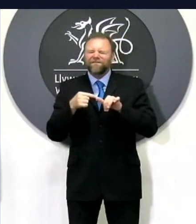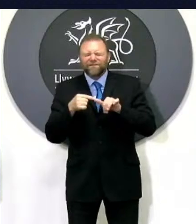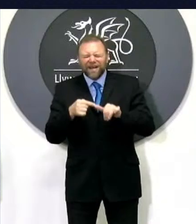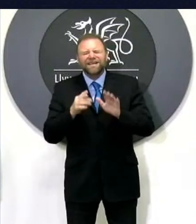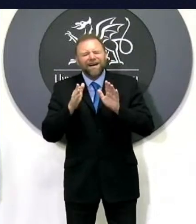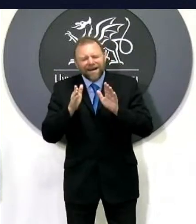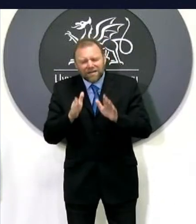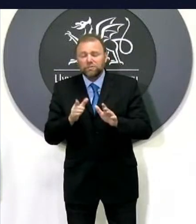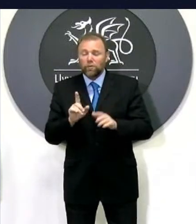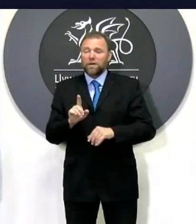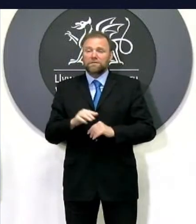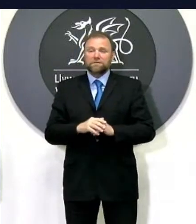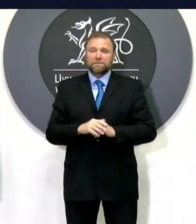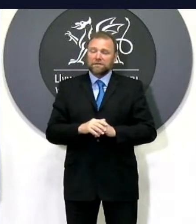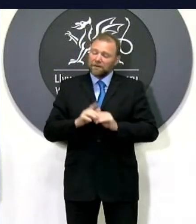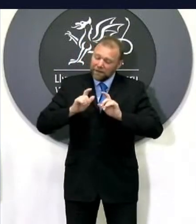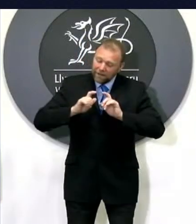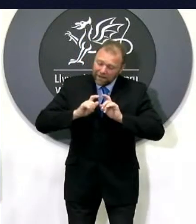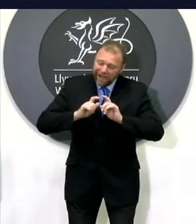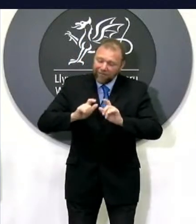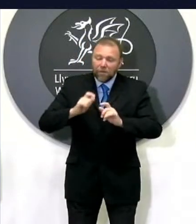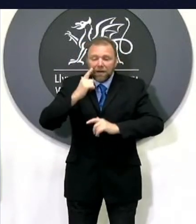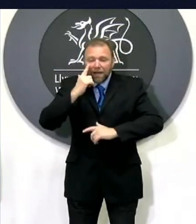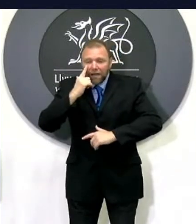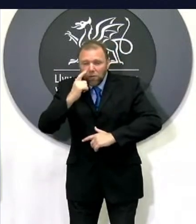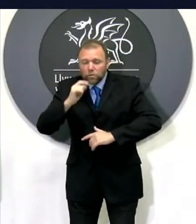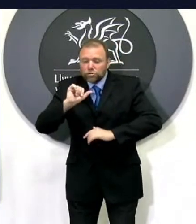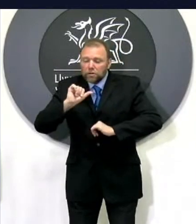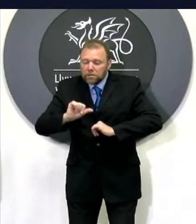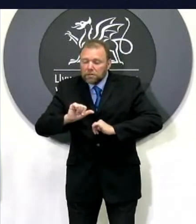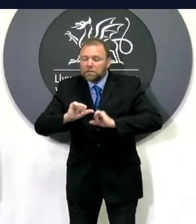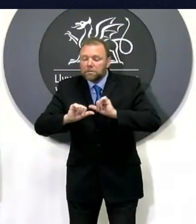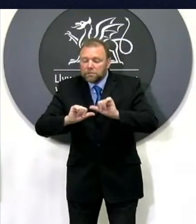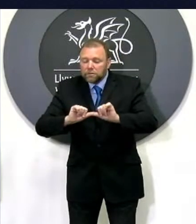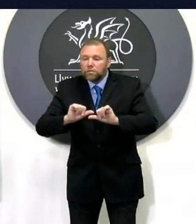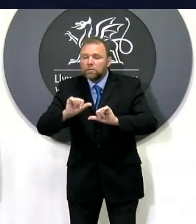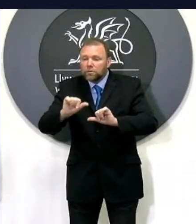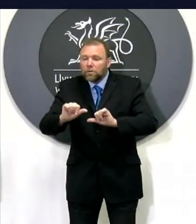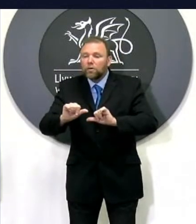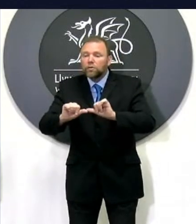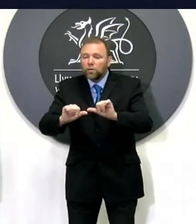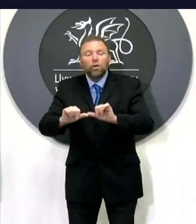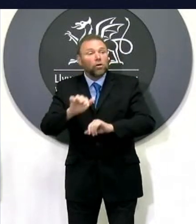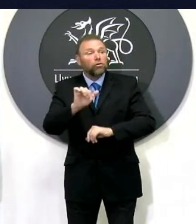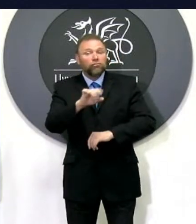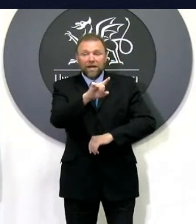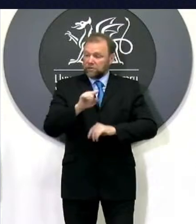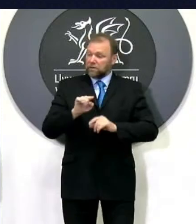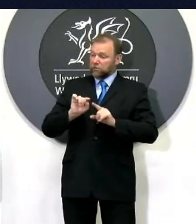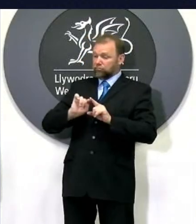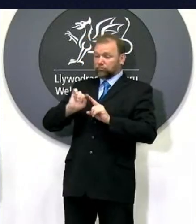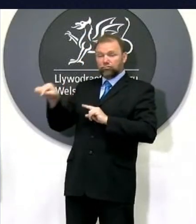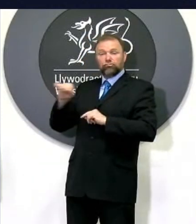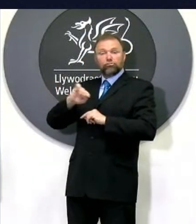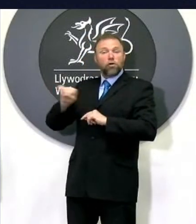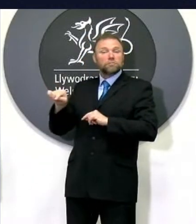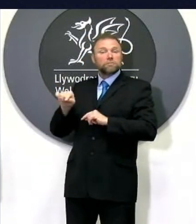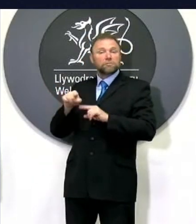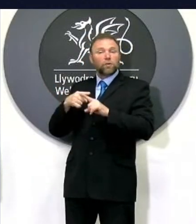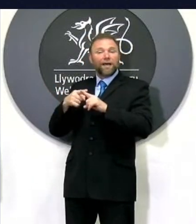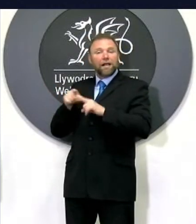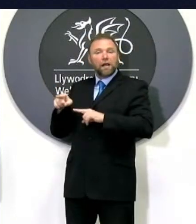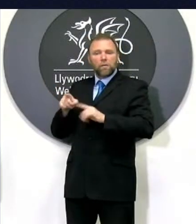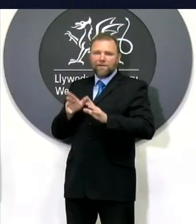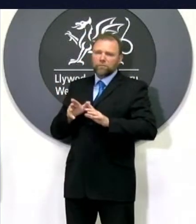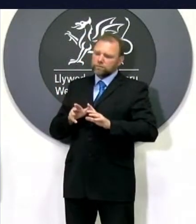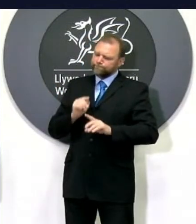proceed with caution. And you're right about raising those questions about cross-border travel. We need to discourage that in the population,